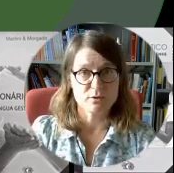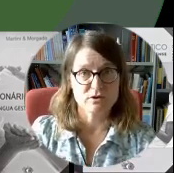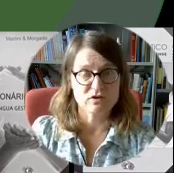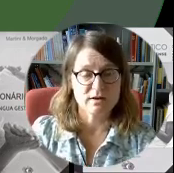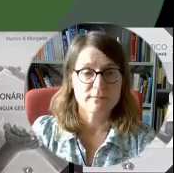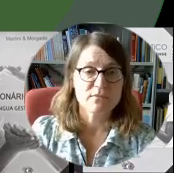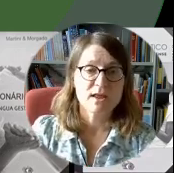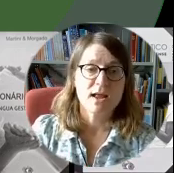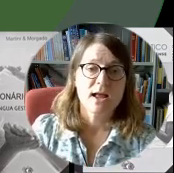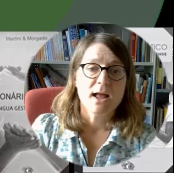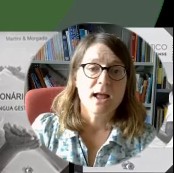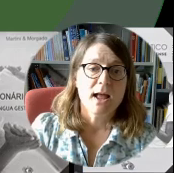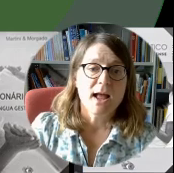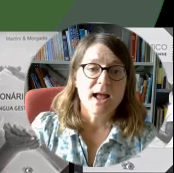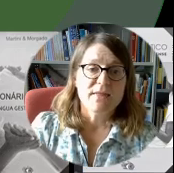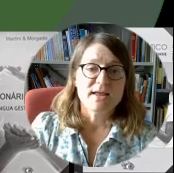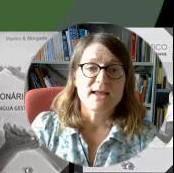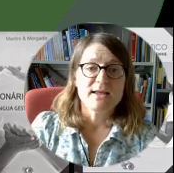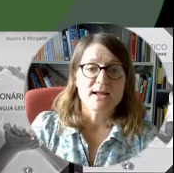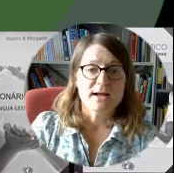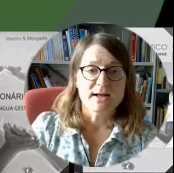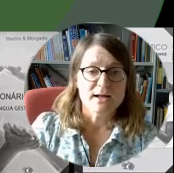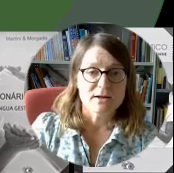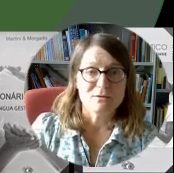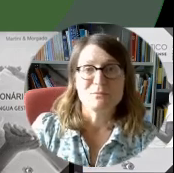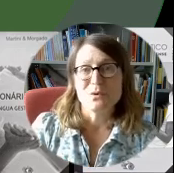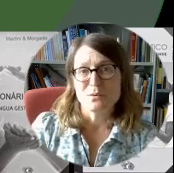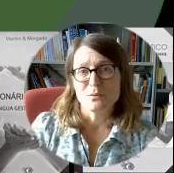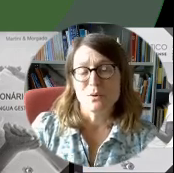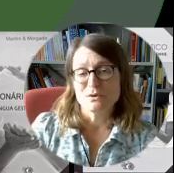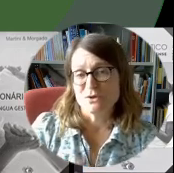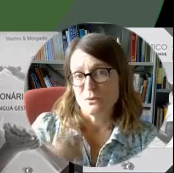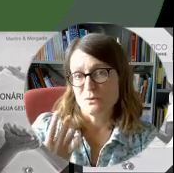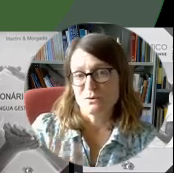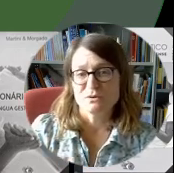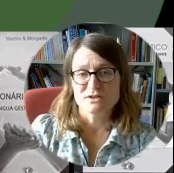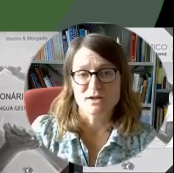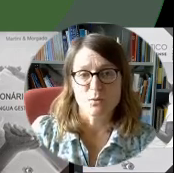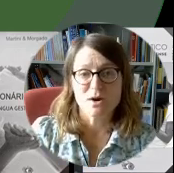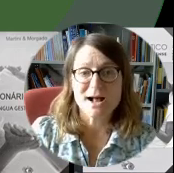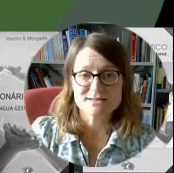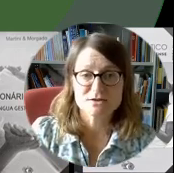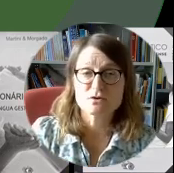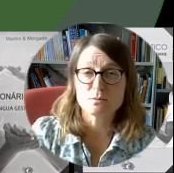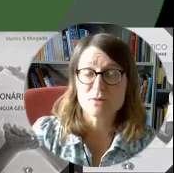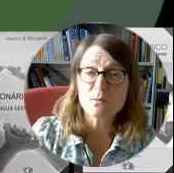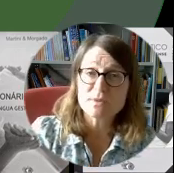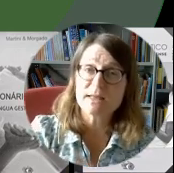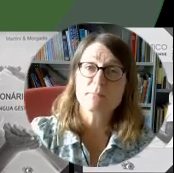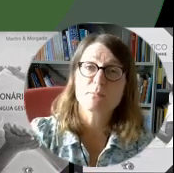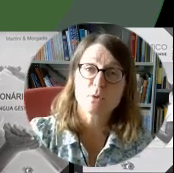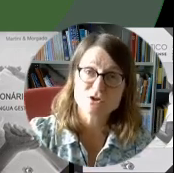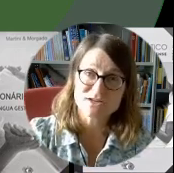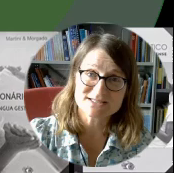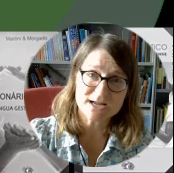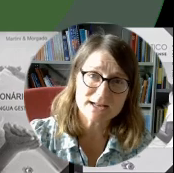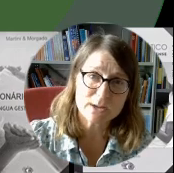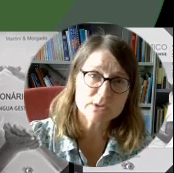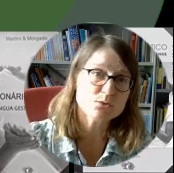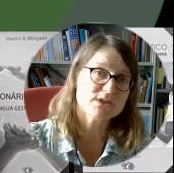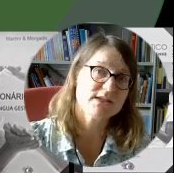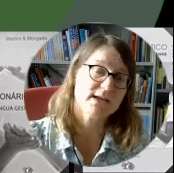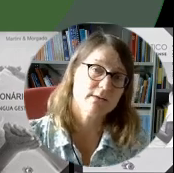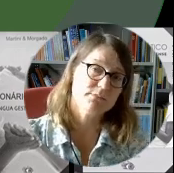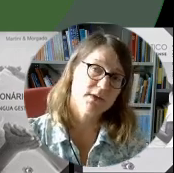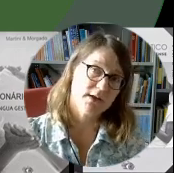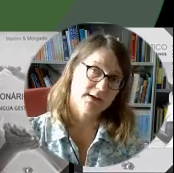deaf community. They also were asked to bring with them Portuguese Sign